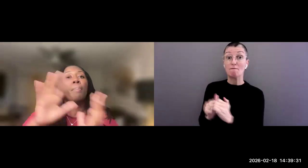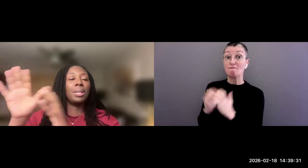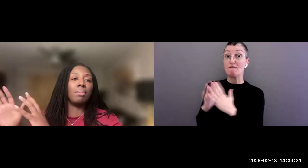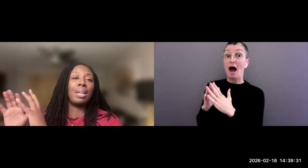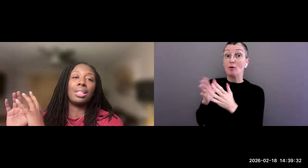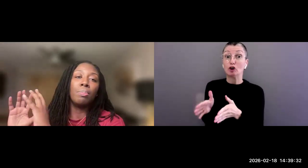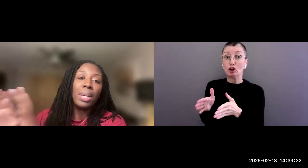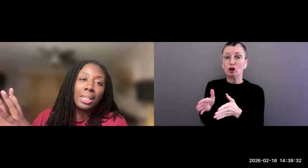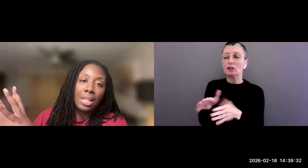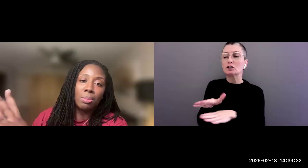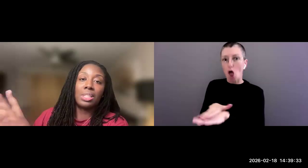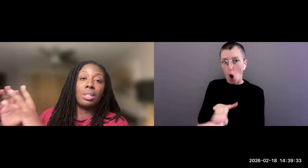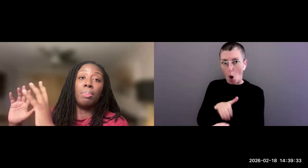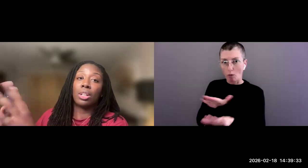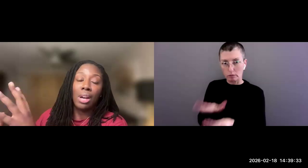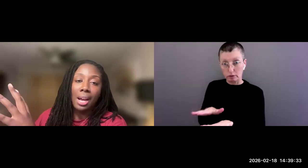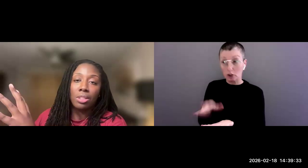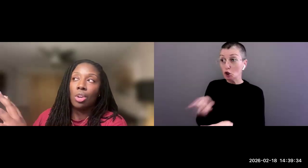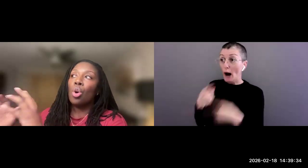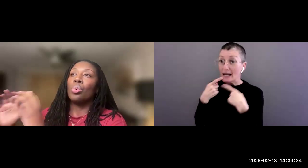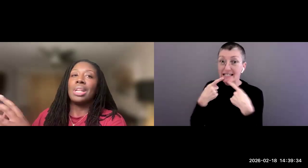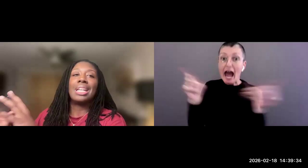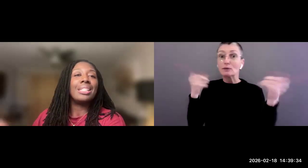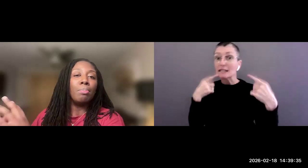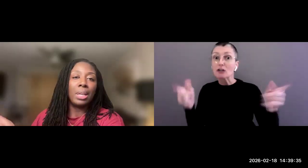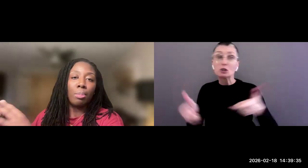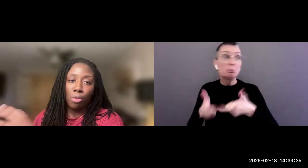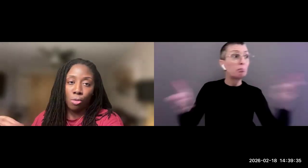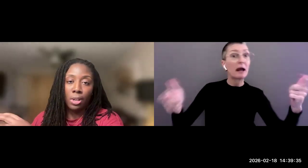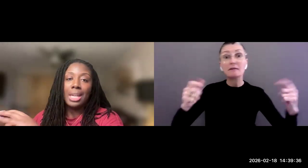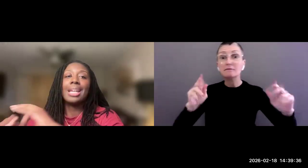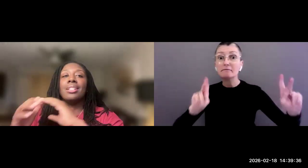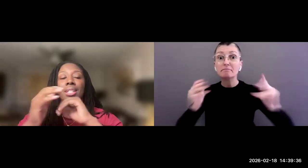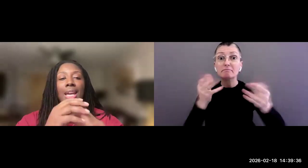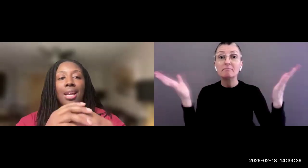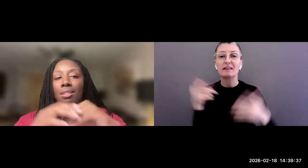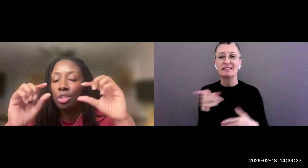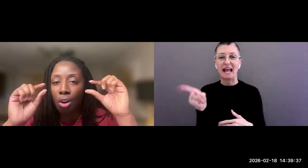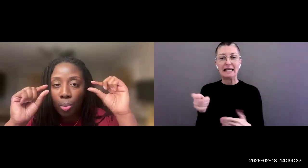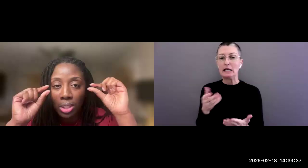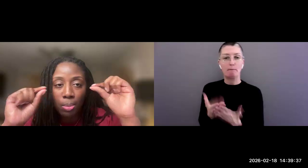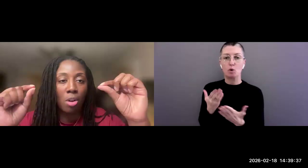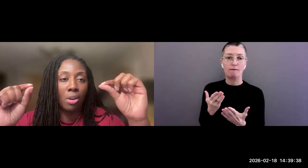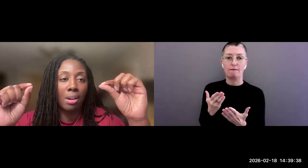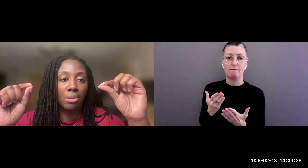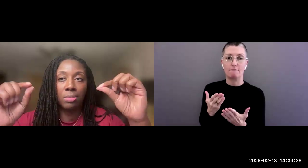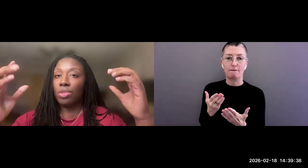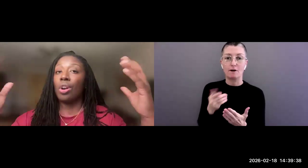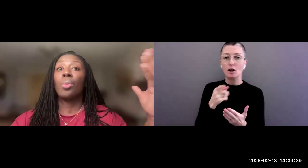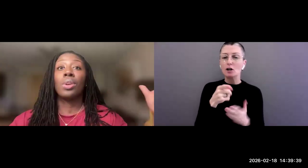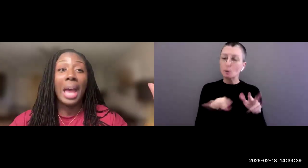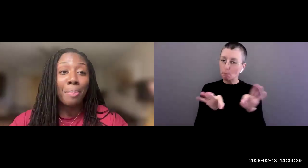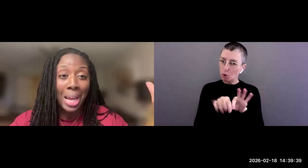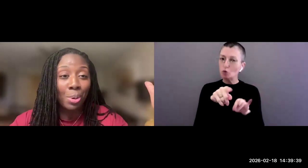and you're jumping to make these big announcements to big crowds who need to see big proof. Instead, start with small